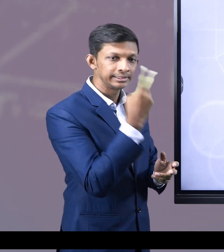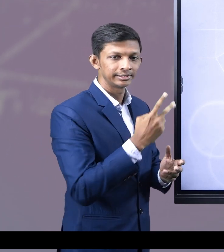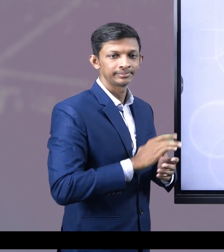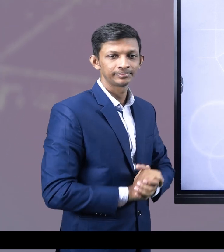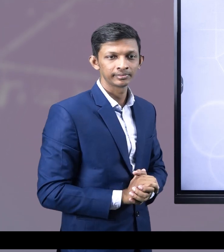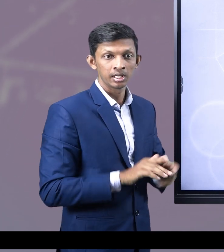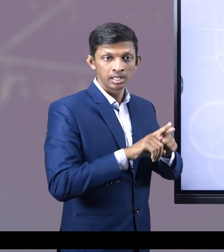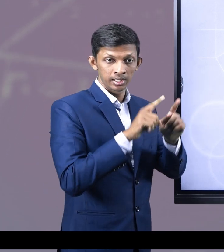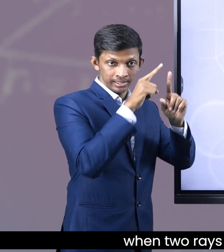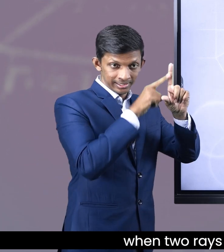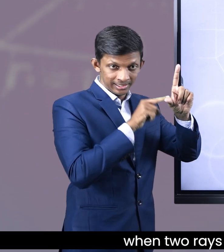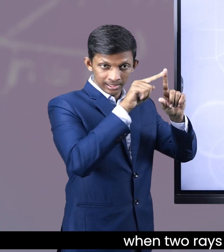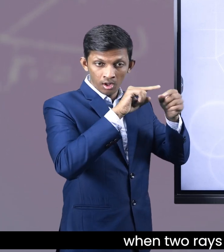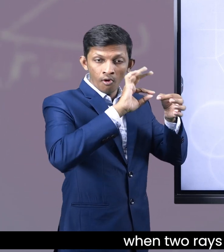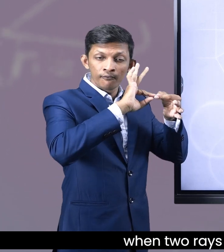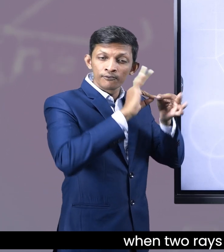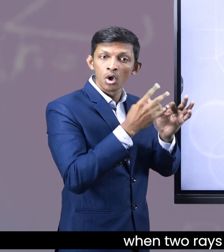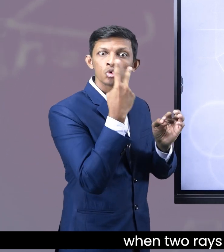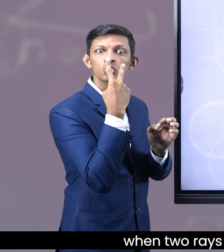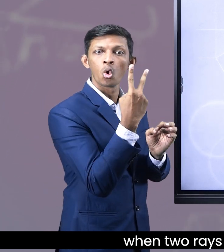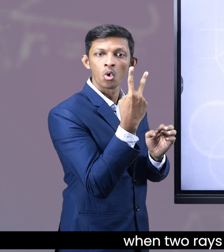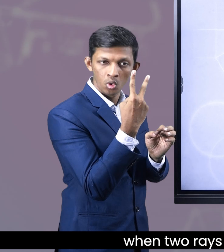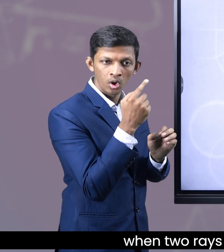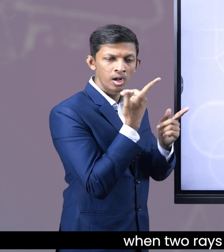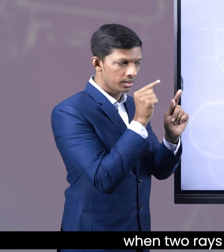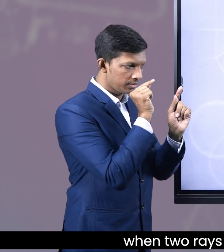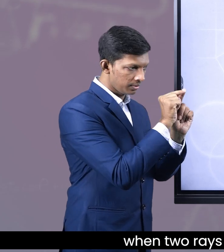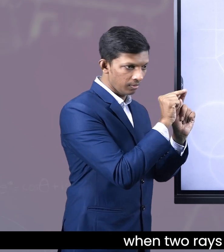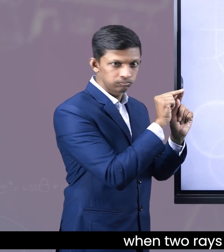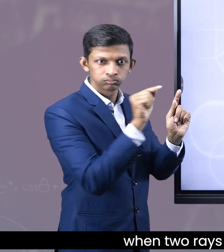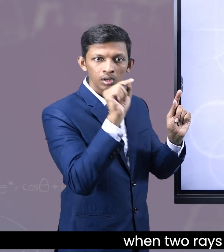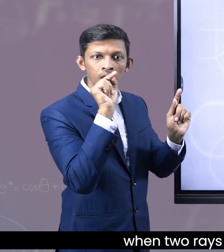An angle is formed when two rays originate from the same endpoint.